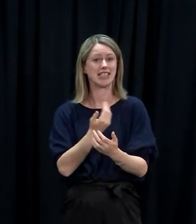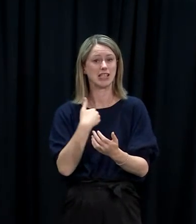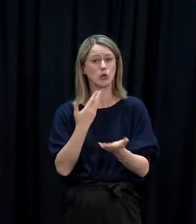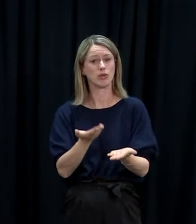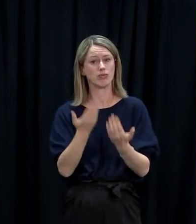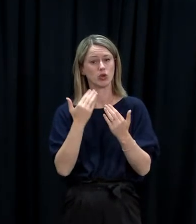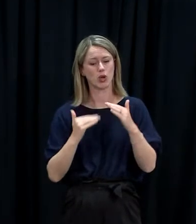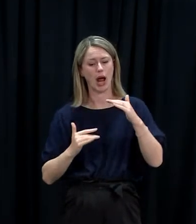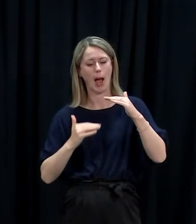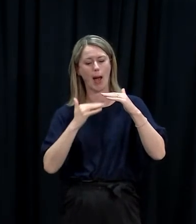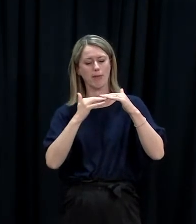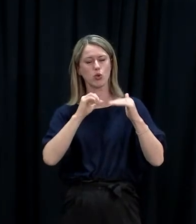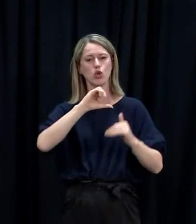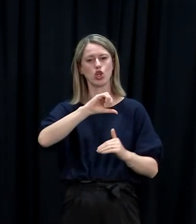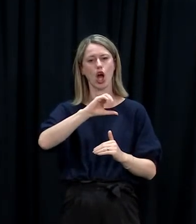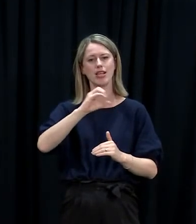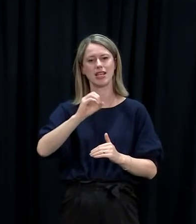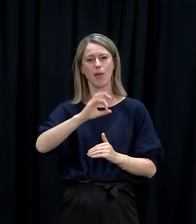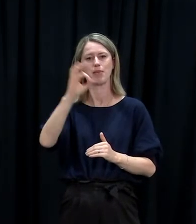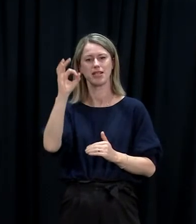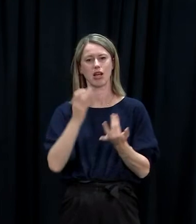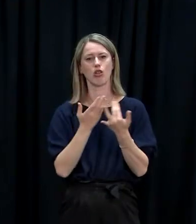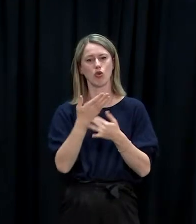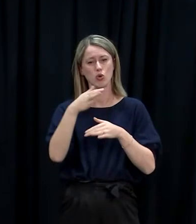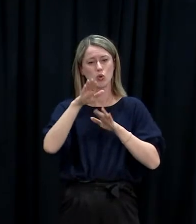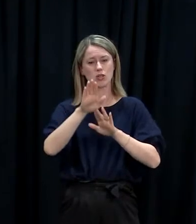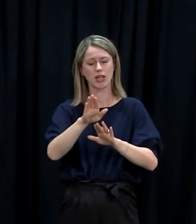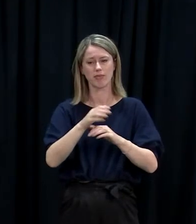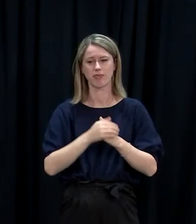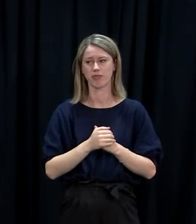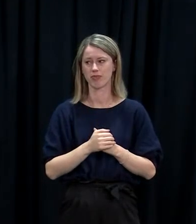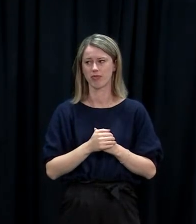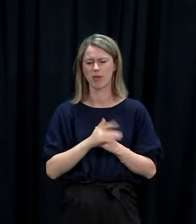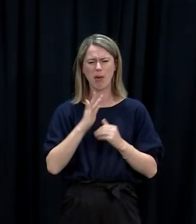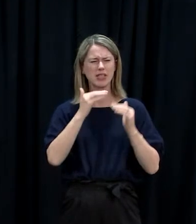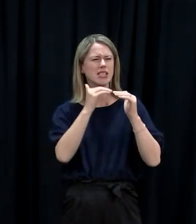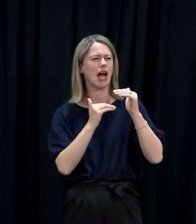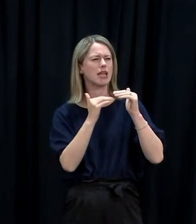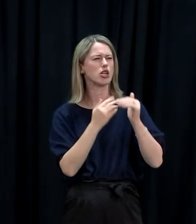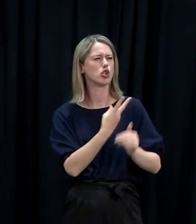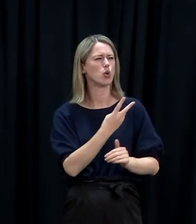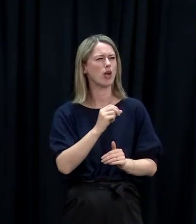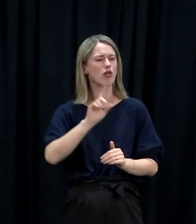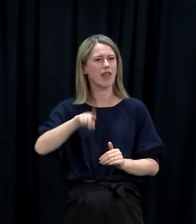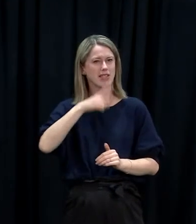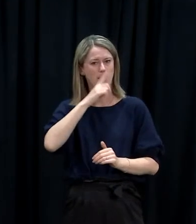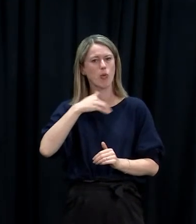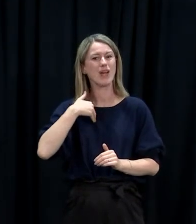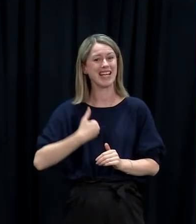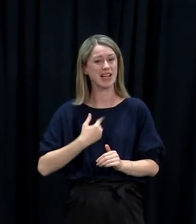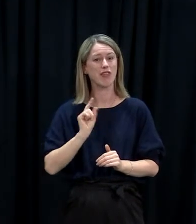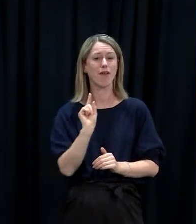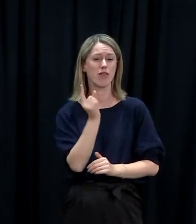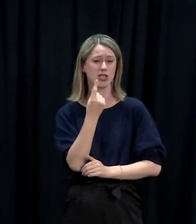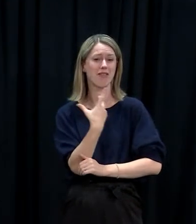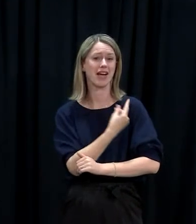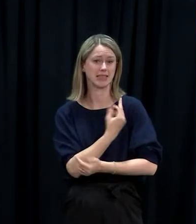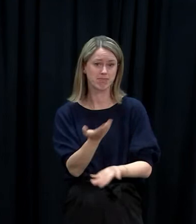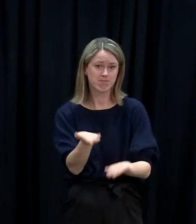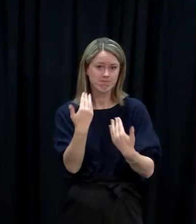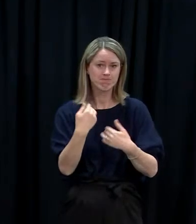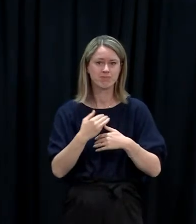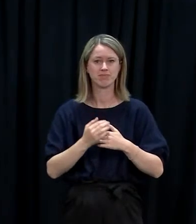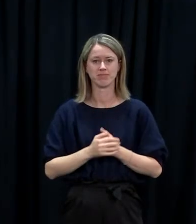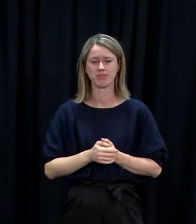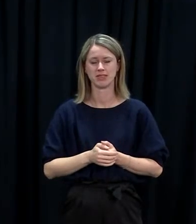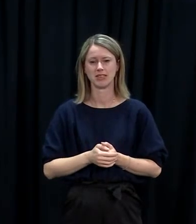to get up to that 90% marker across the country. So I think it might be just under 200,000 now, but it's hovering around that marker. And